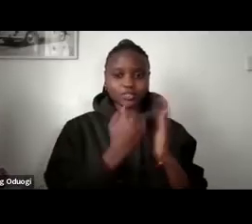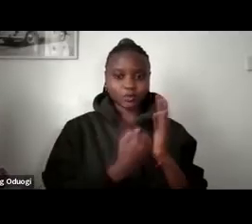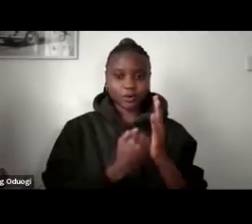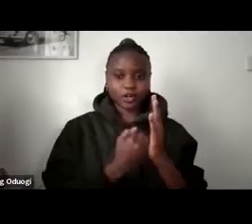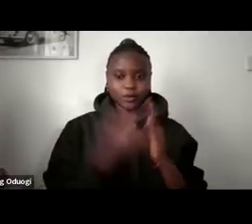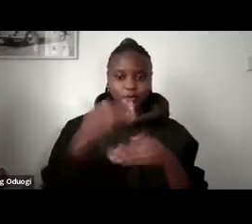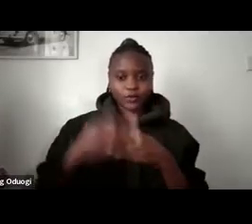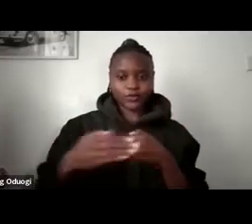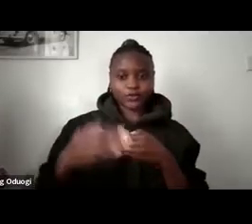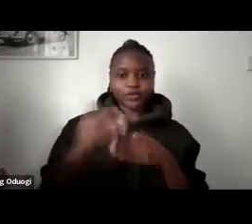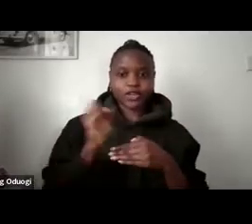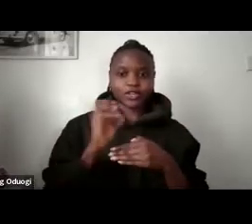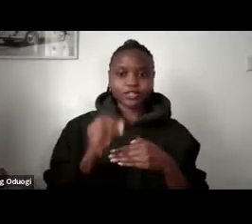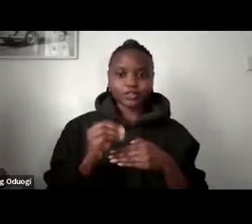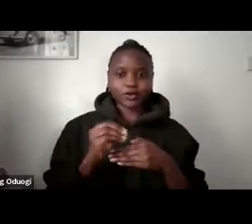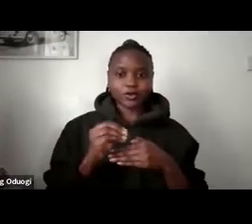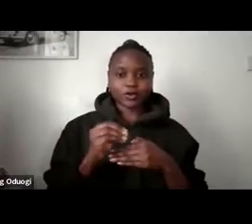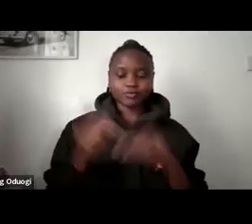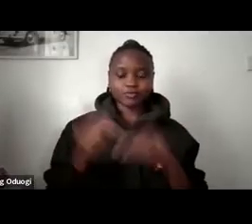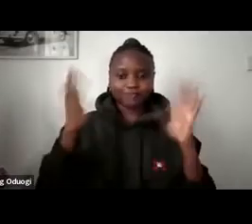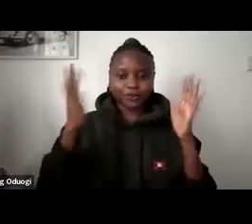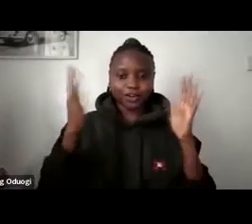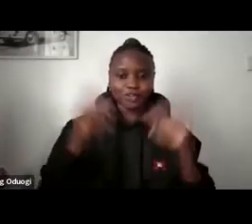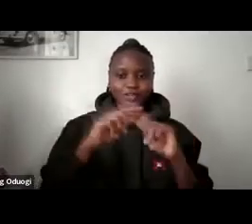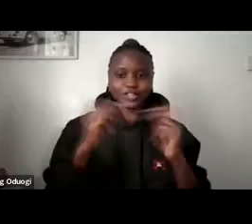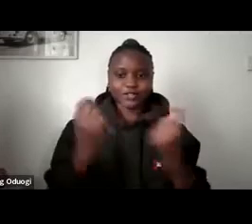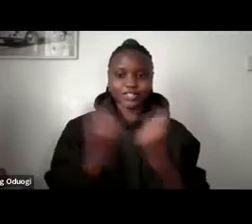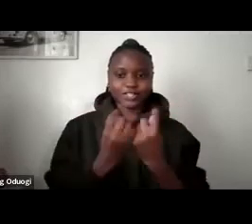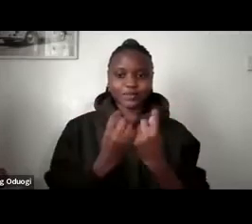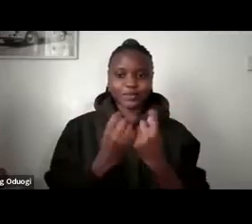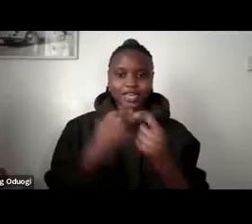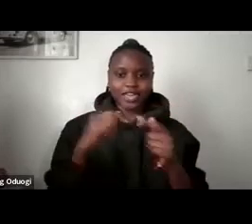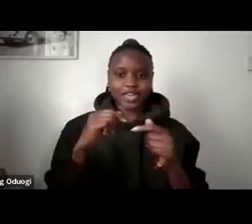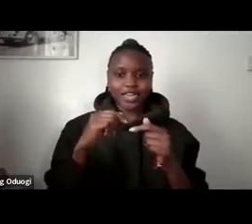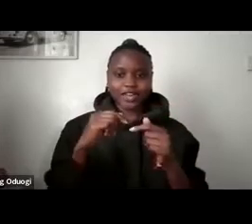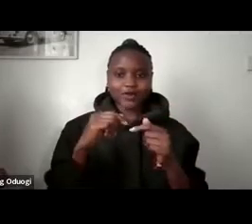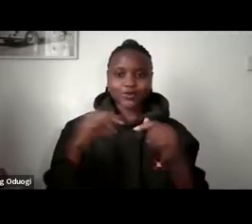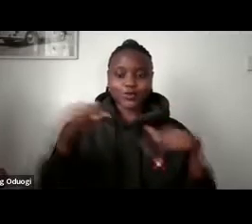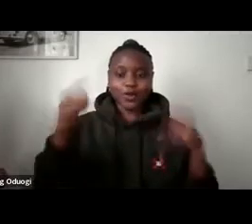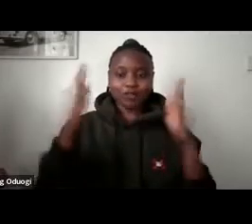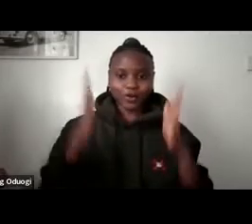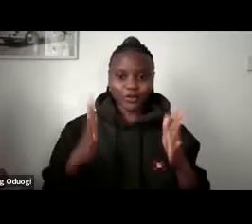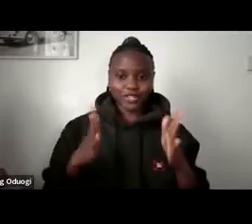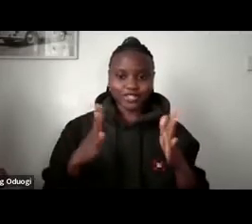So kudos team, and whoever wins, I would like to take the early